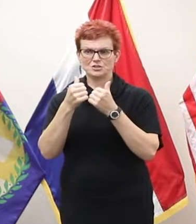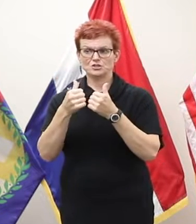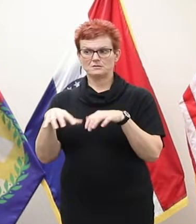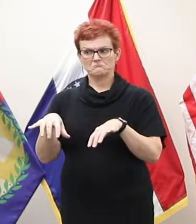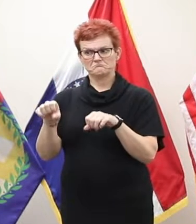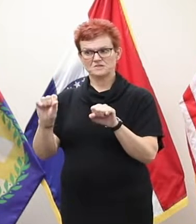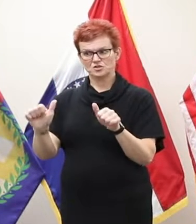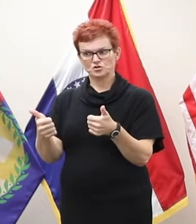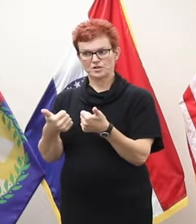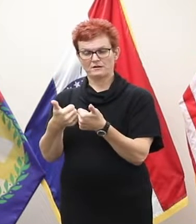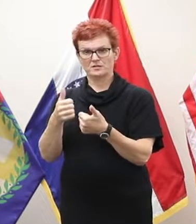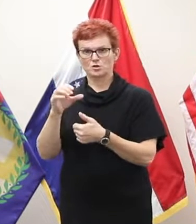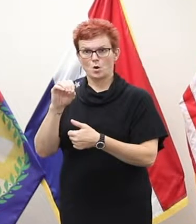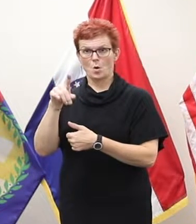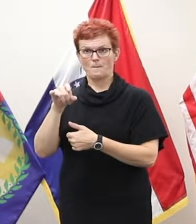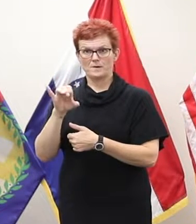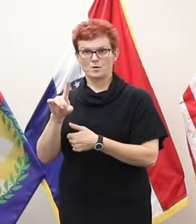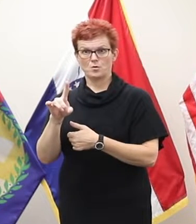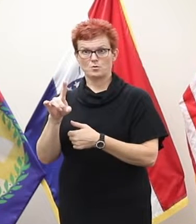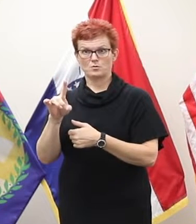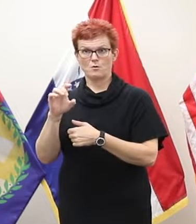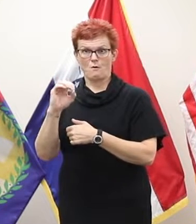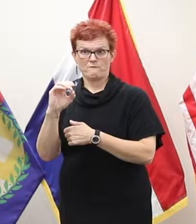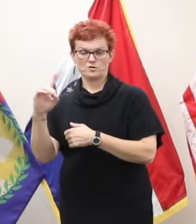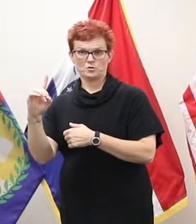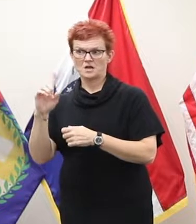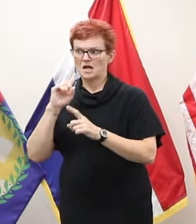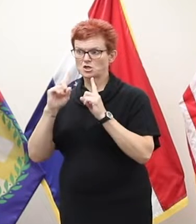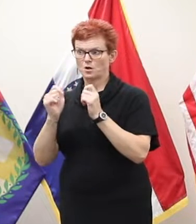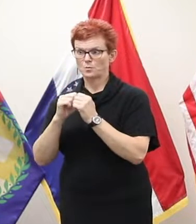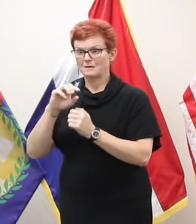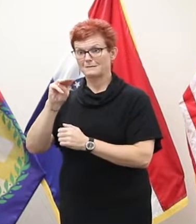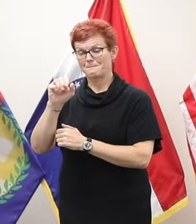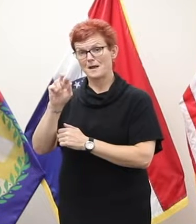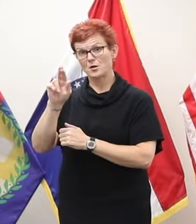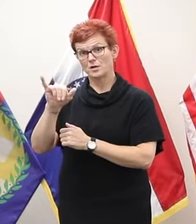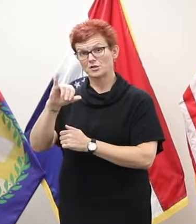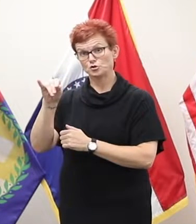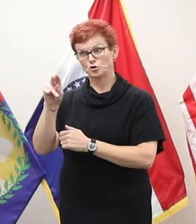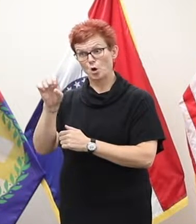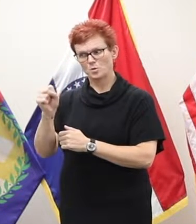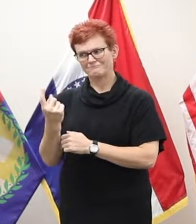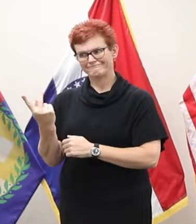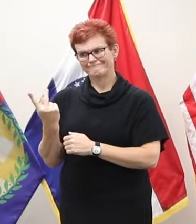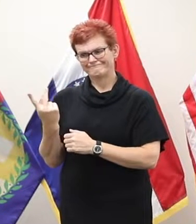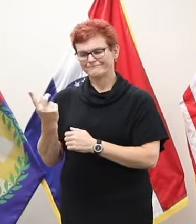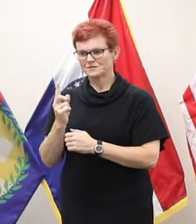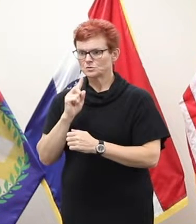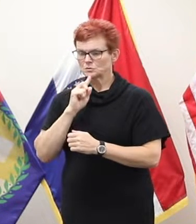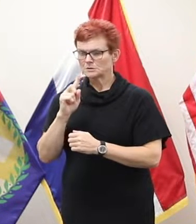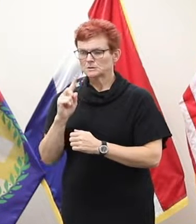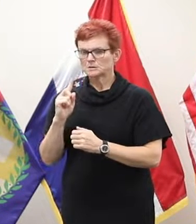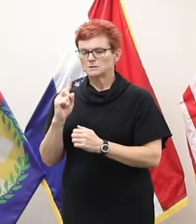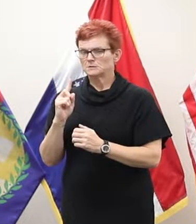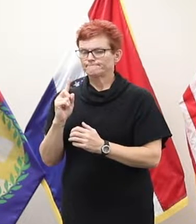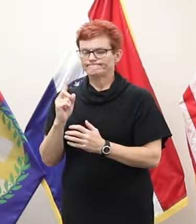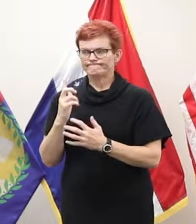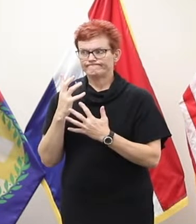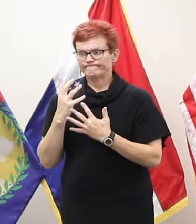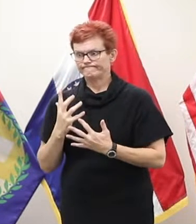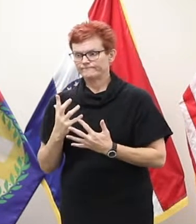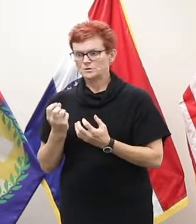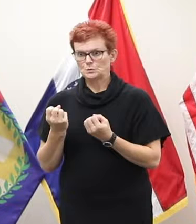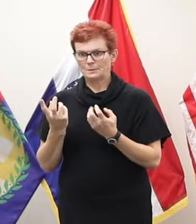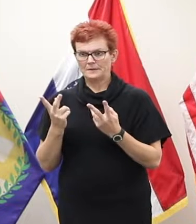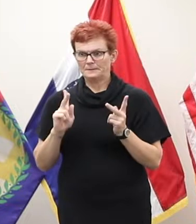of opioid overdoses. I've talked to Mayor Jones about this issue, and we're both deeply troubled by the crisis that's killing so many of